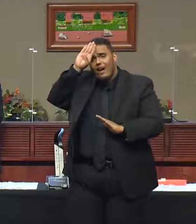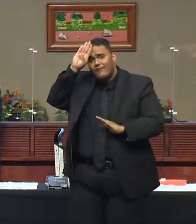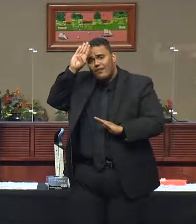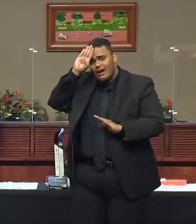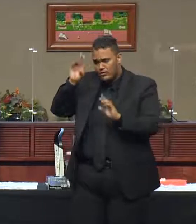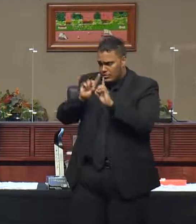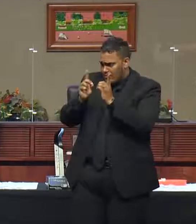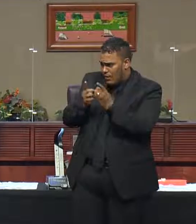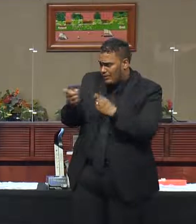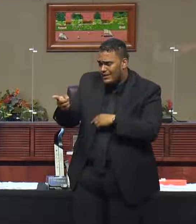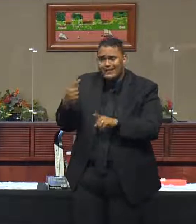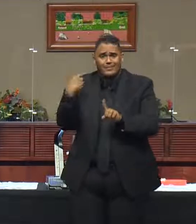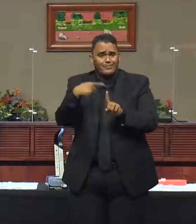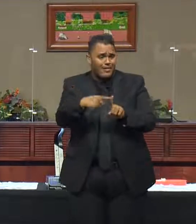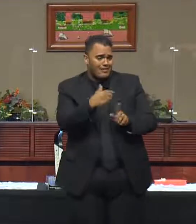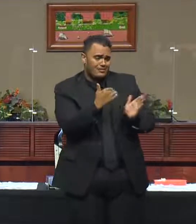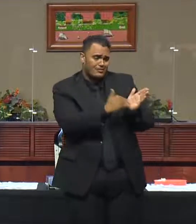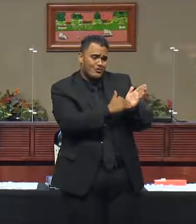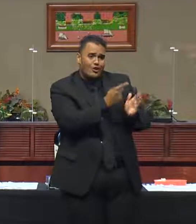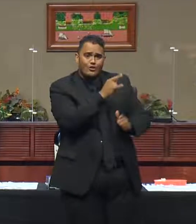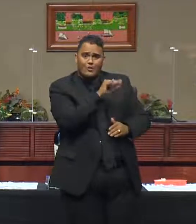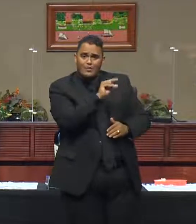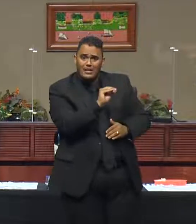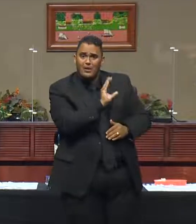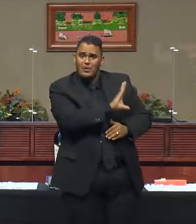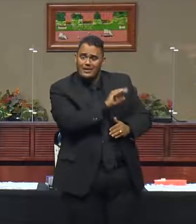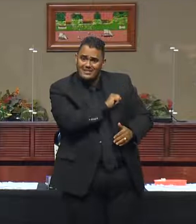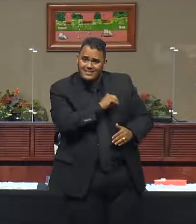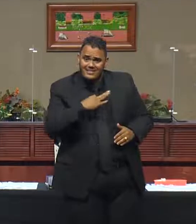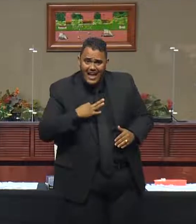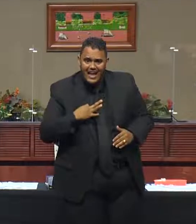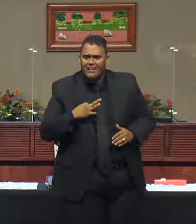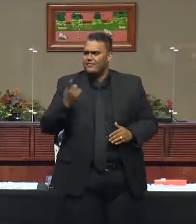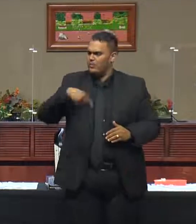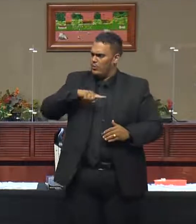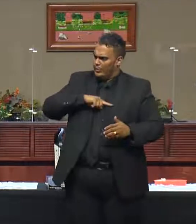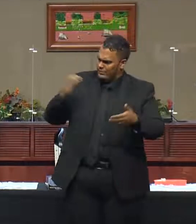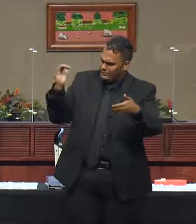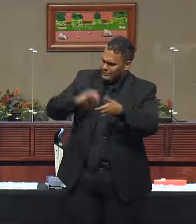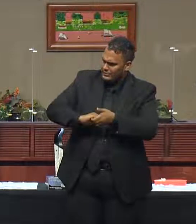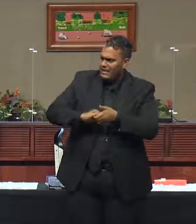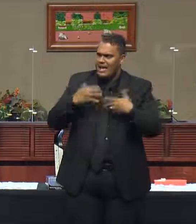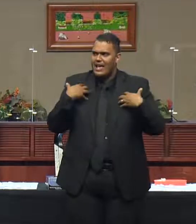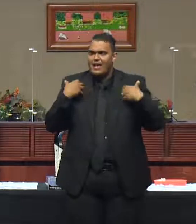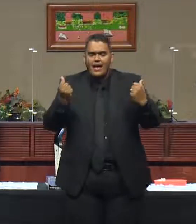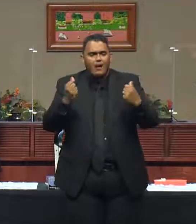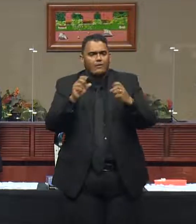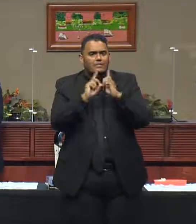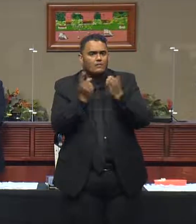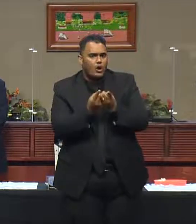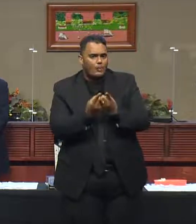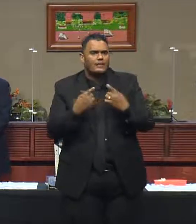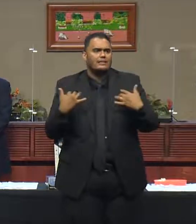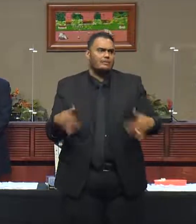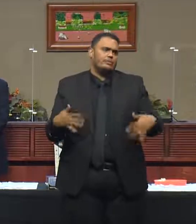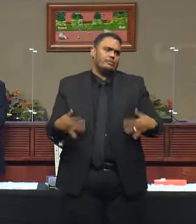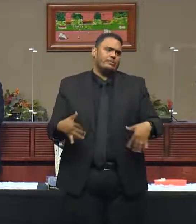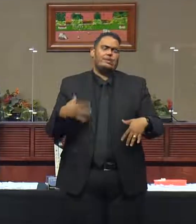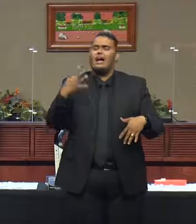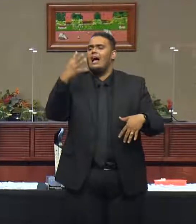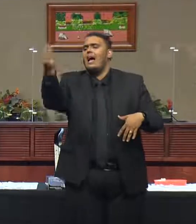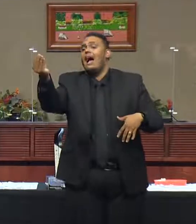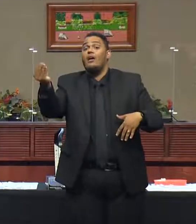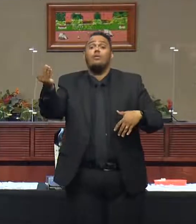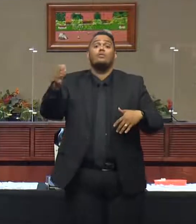of Health staff. This week, our firefighters, in conjunction with the Health Department, have been out vaccinating people in their homes, those people